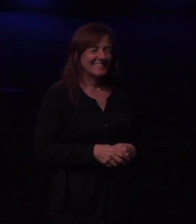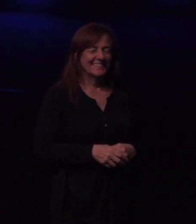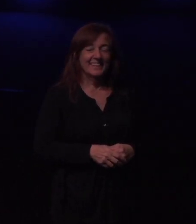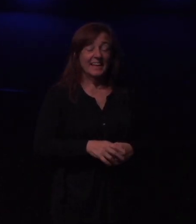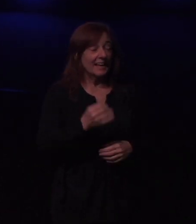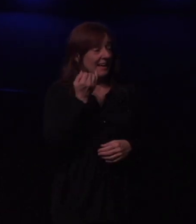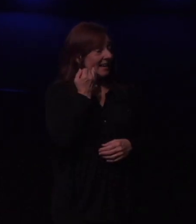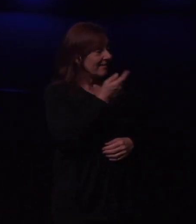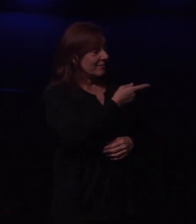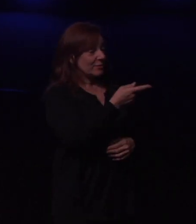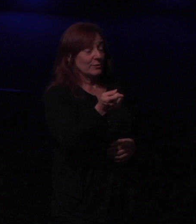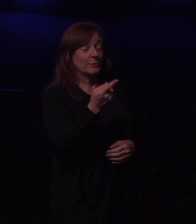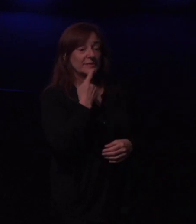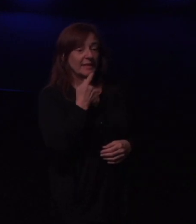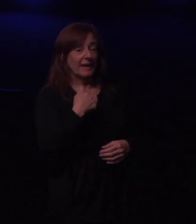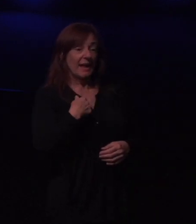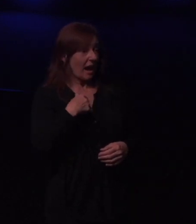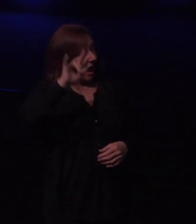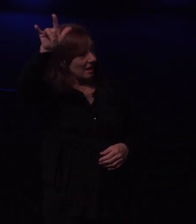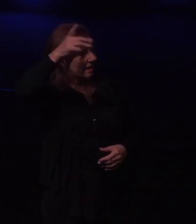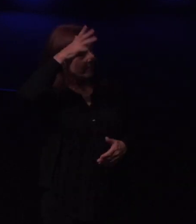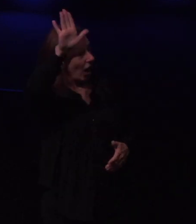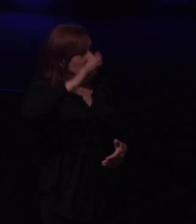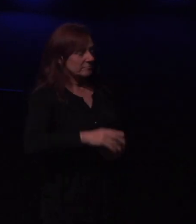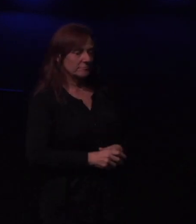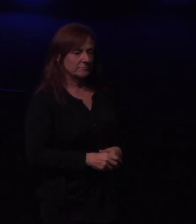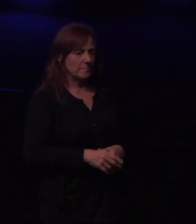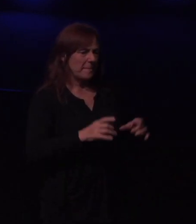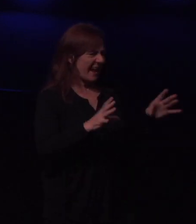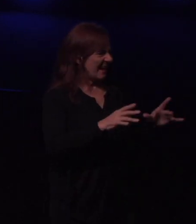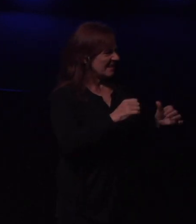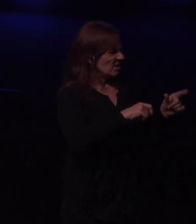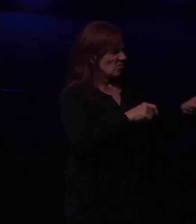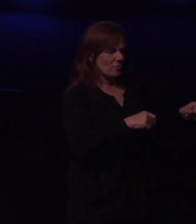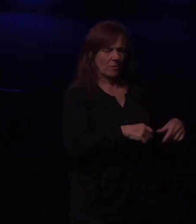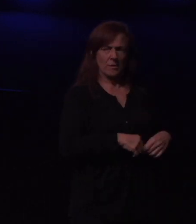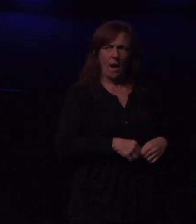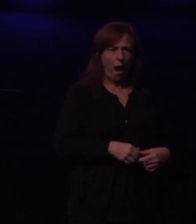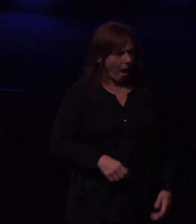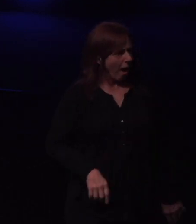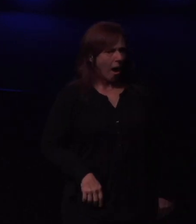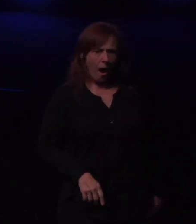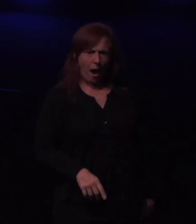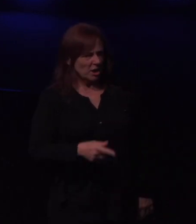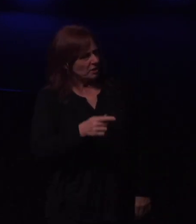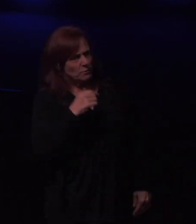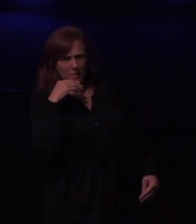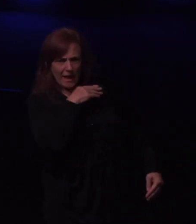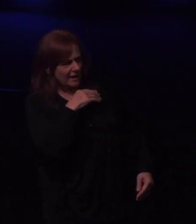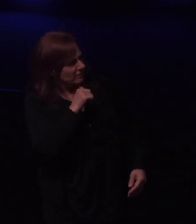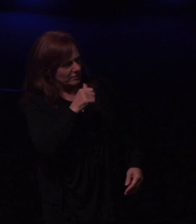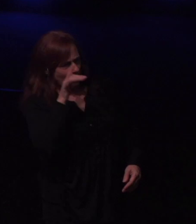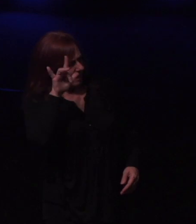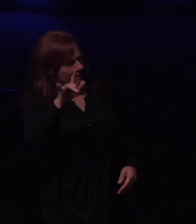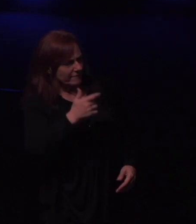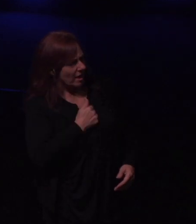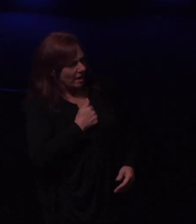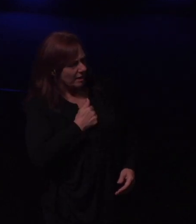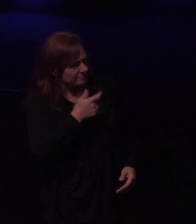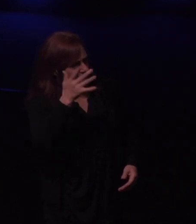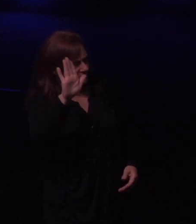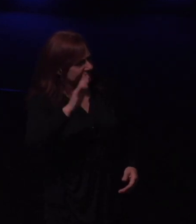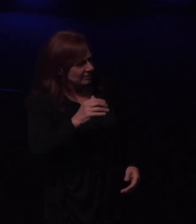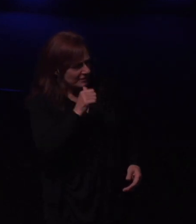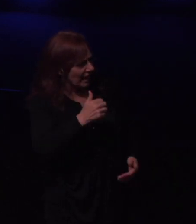If someone says, "I love God," but hates a fellow believer, that person is a liar. For if we